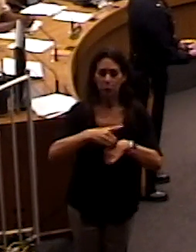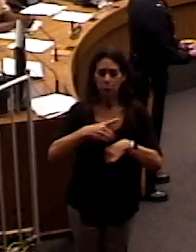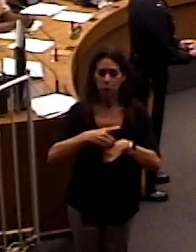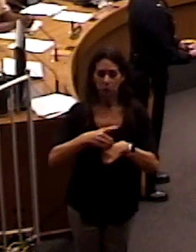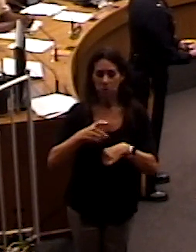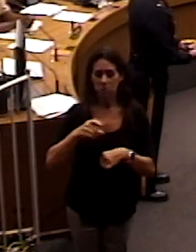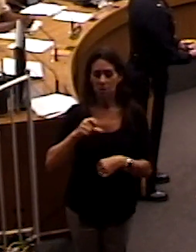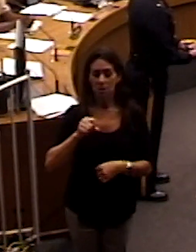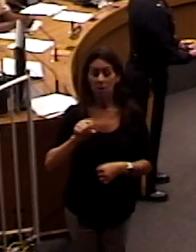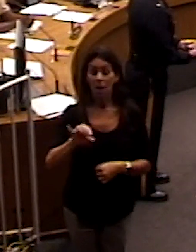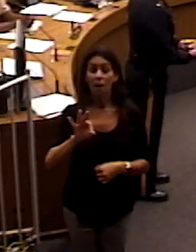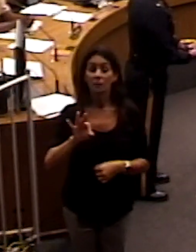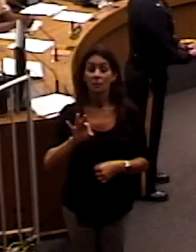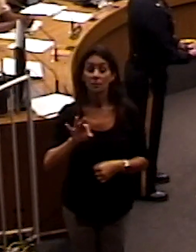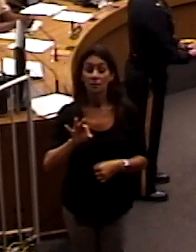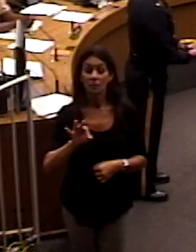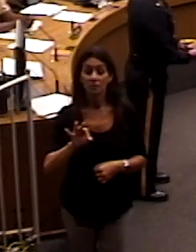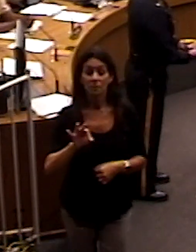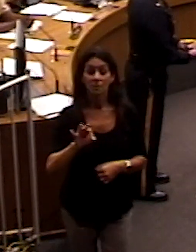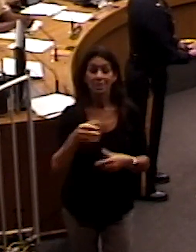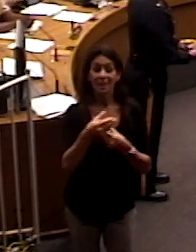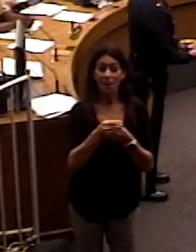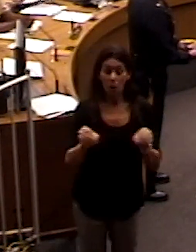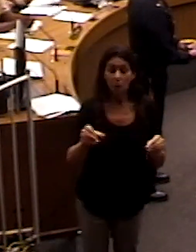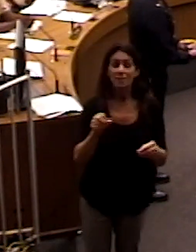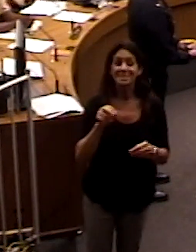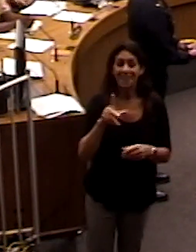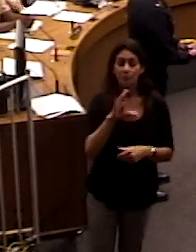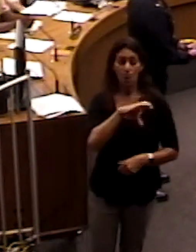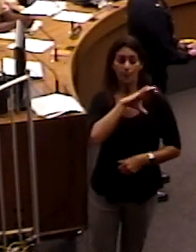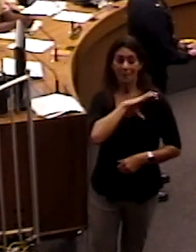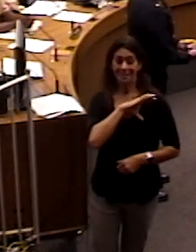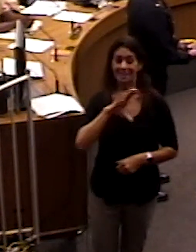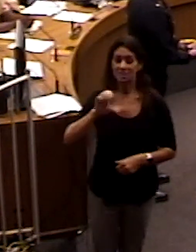all the duties. Of the Office of Police Chaplain.